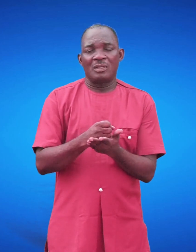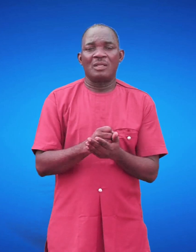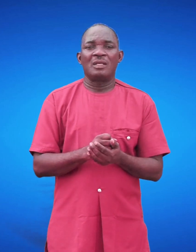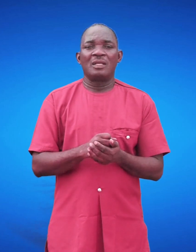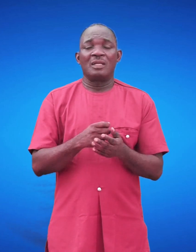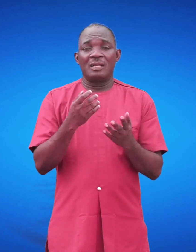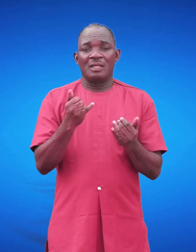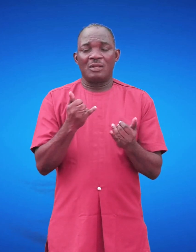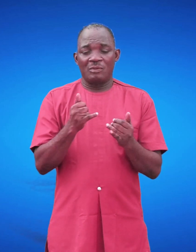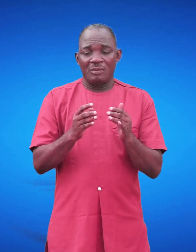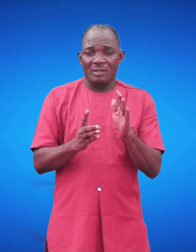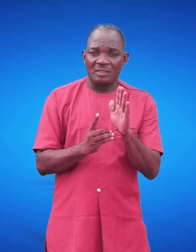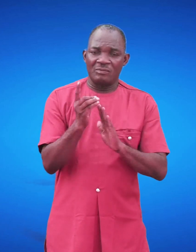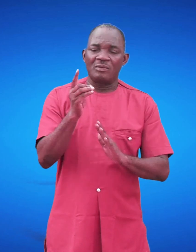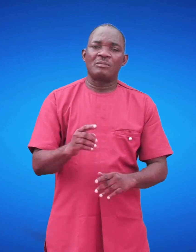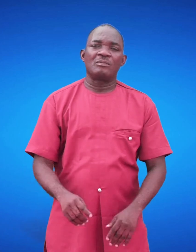been developed.